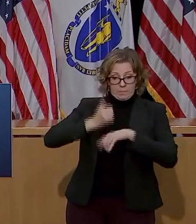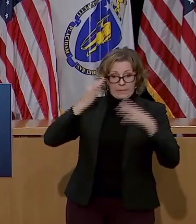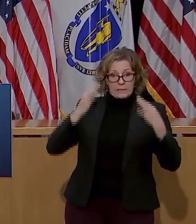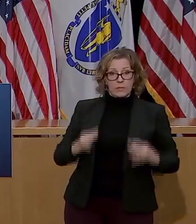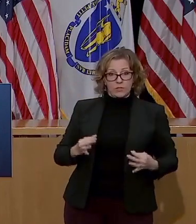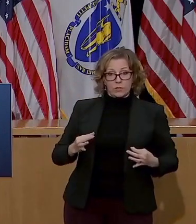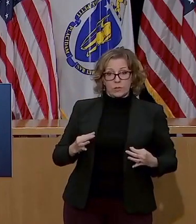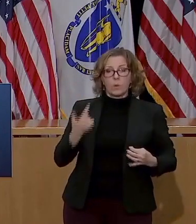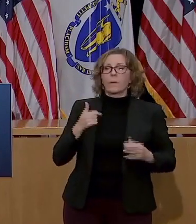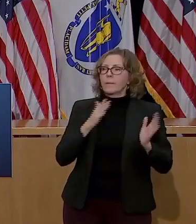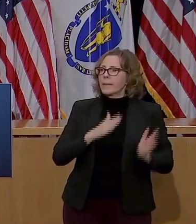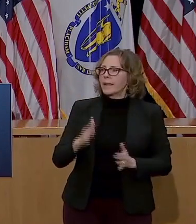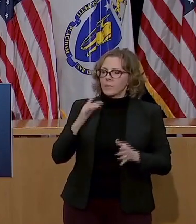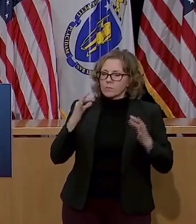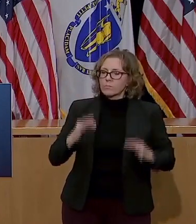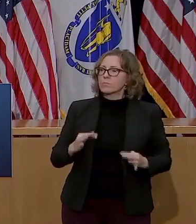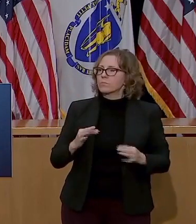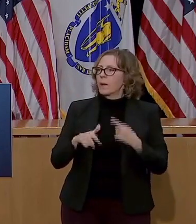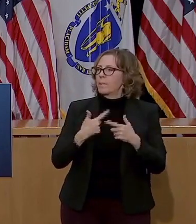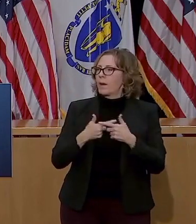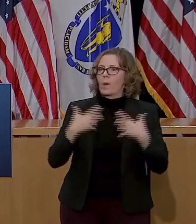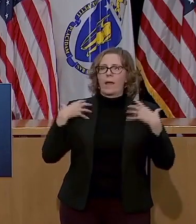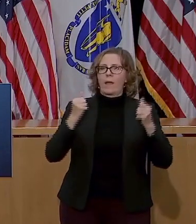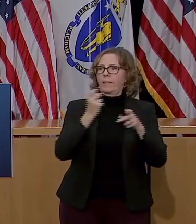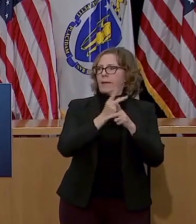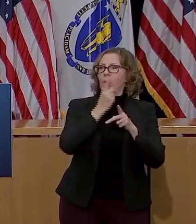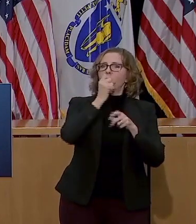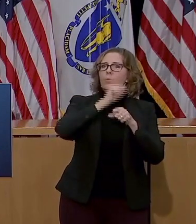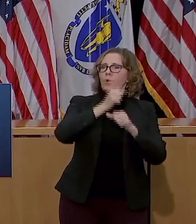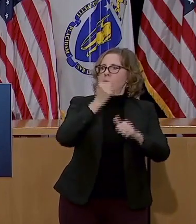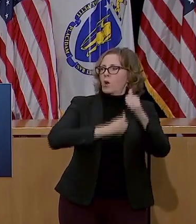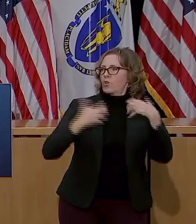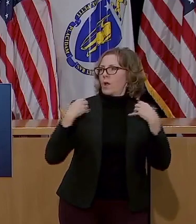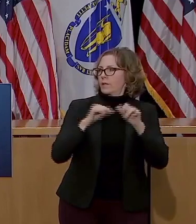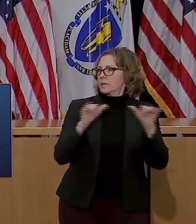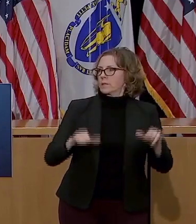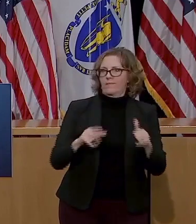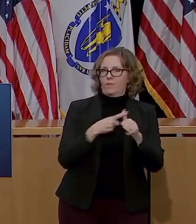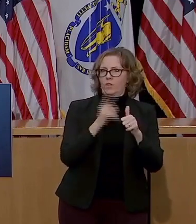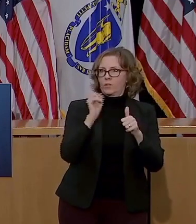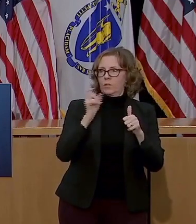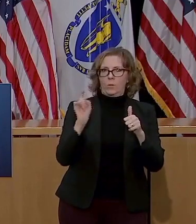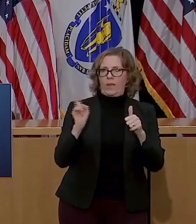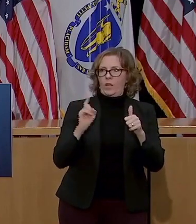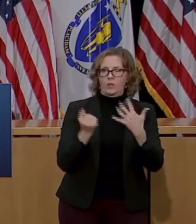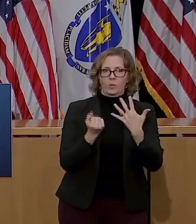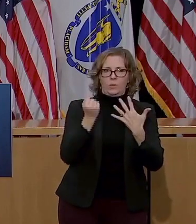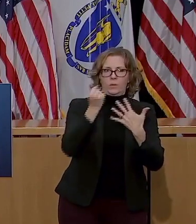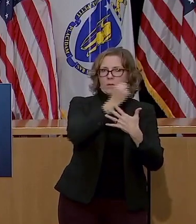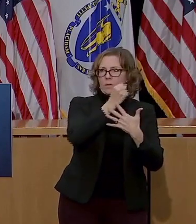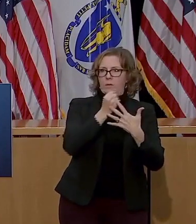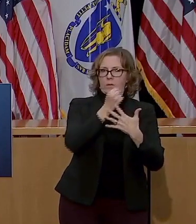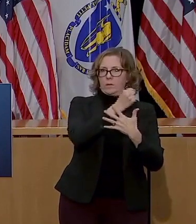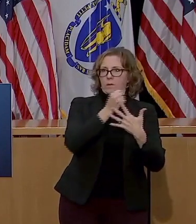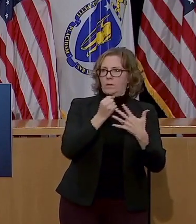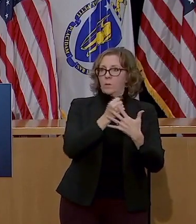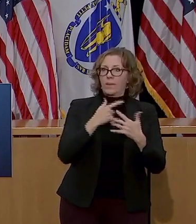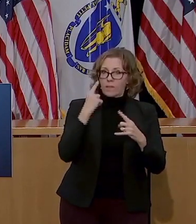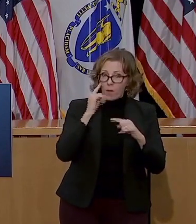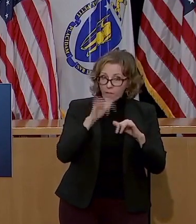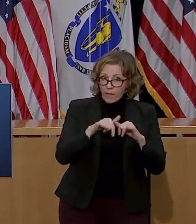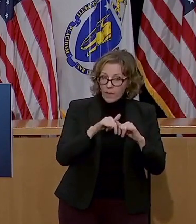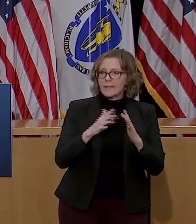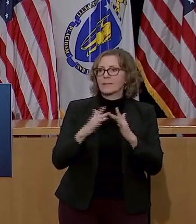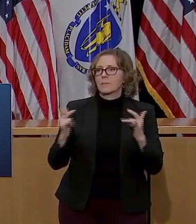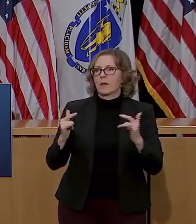care workers and where we were going to put them in this puzzle at exactly the same time we came out